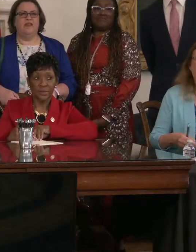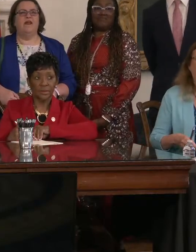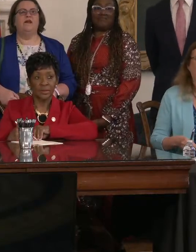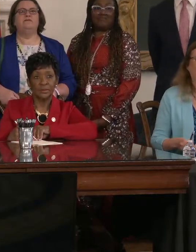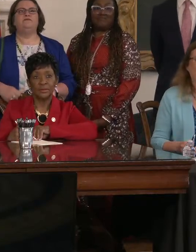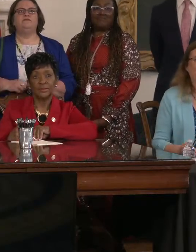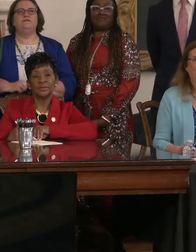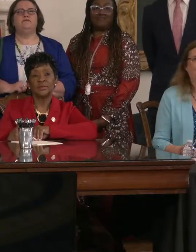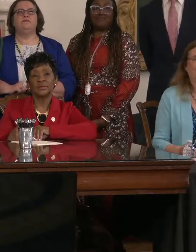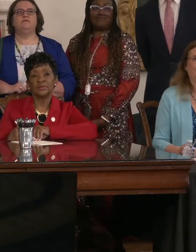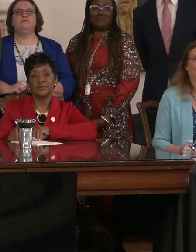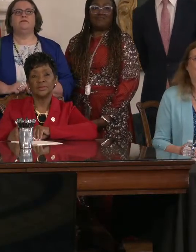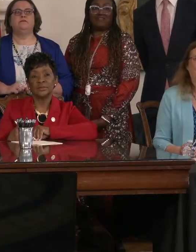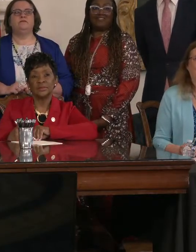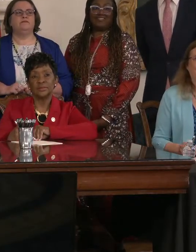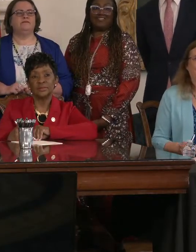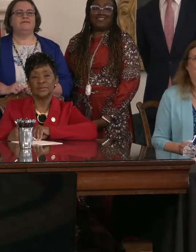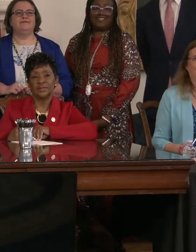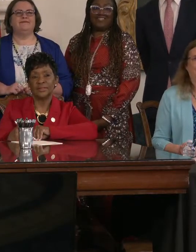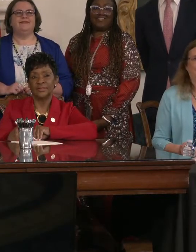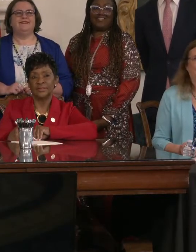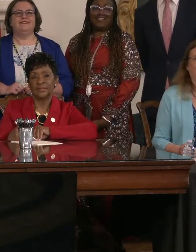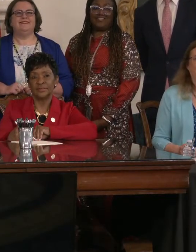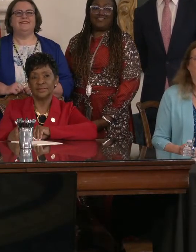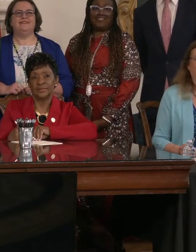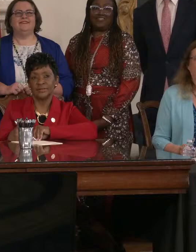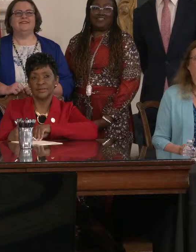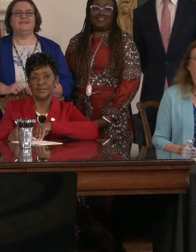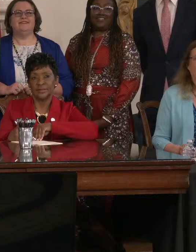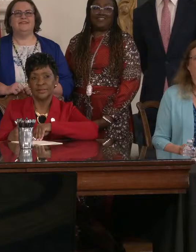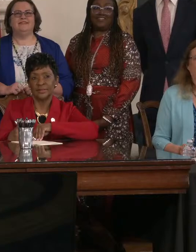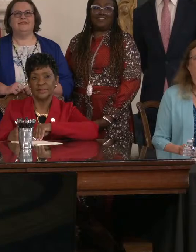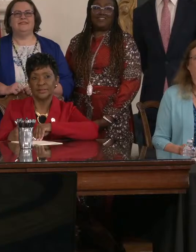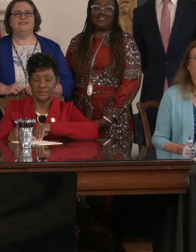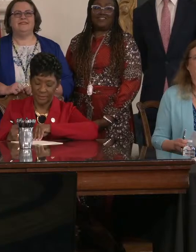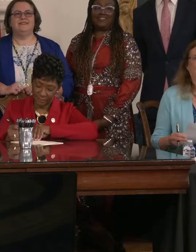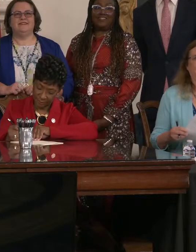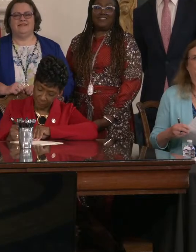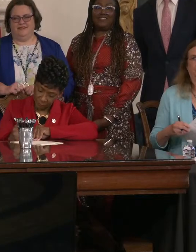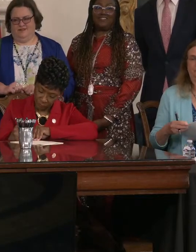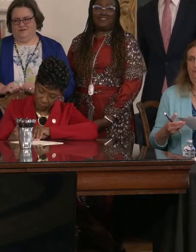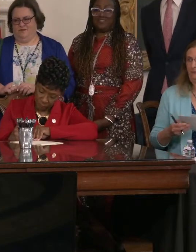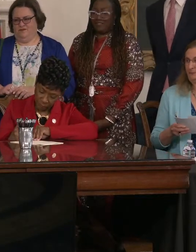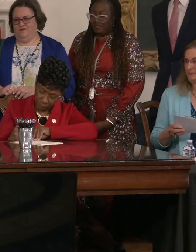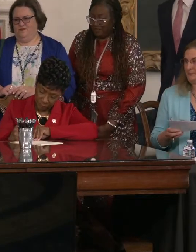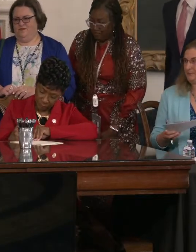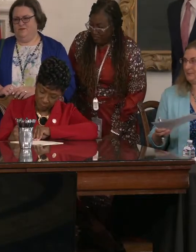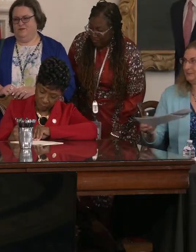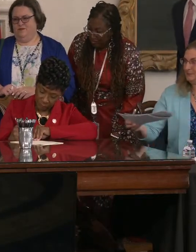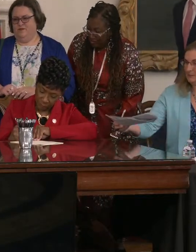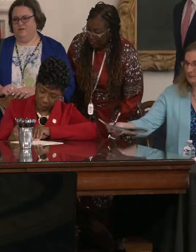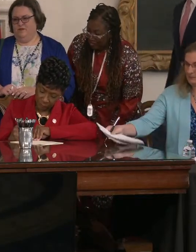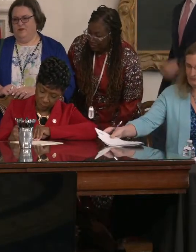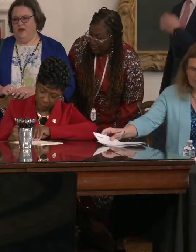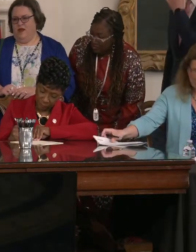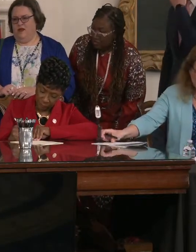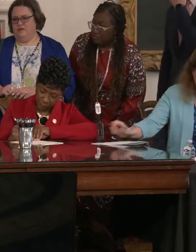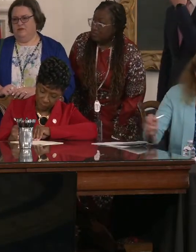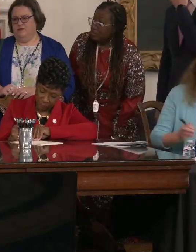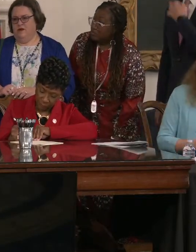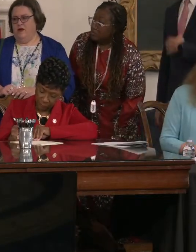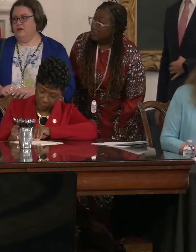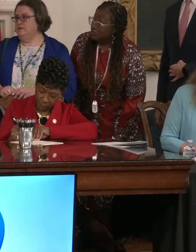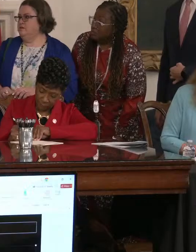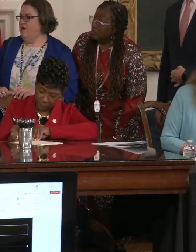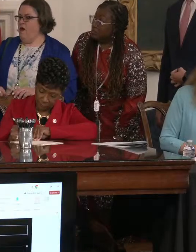Everyone, eyes on the camera, please. Senate Bill 231 right here, please, and thank you. Thank you. Next bill, please. Everybody exit to your right. This